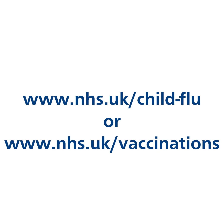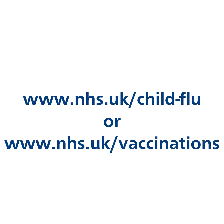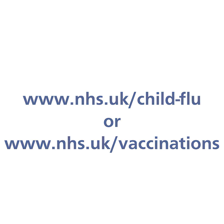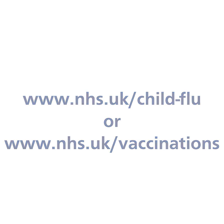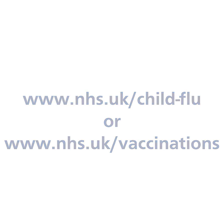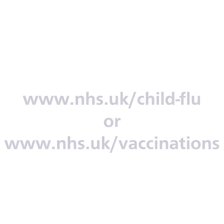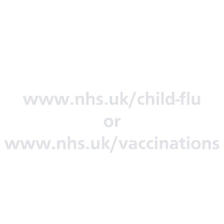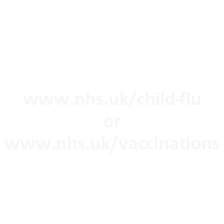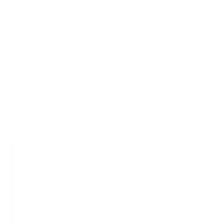www.nhs.uk/vaccinations.